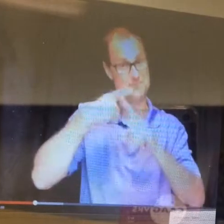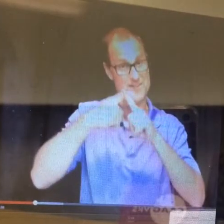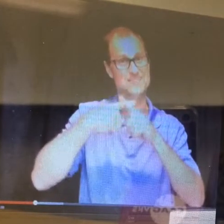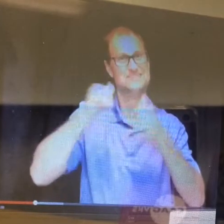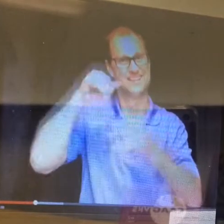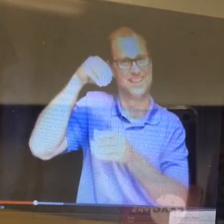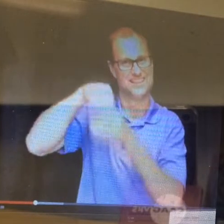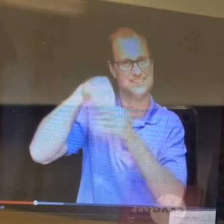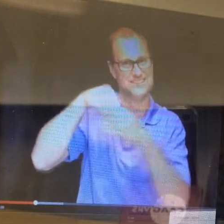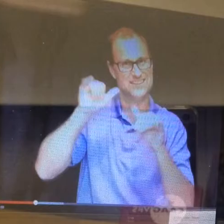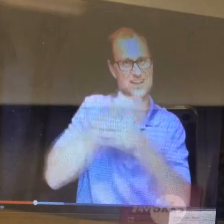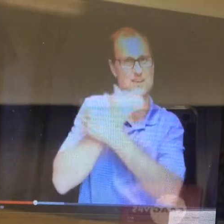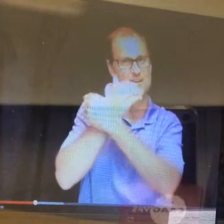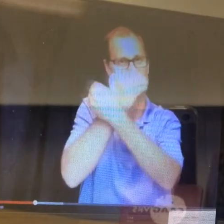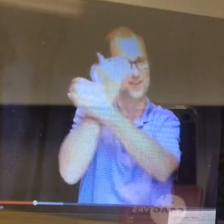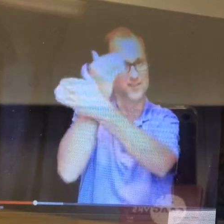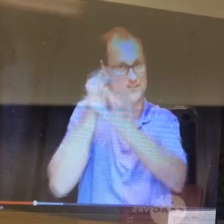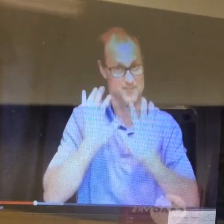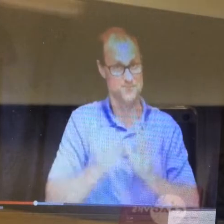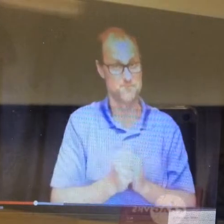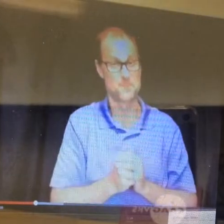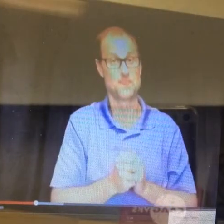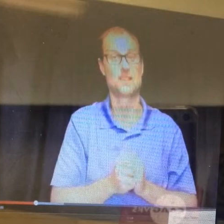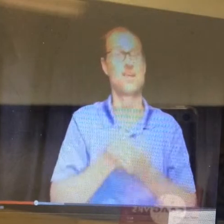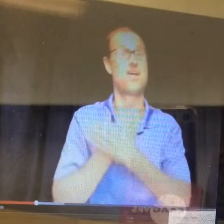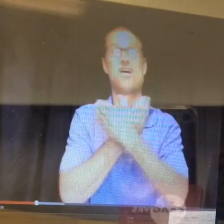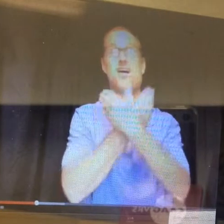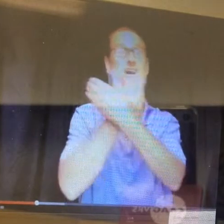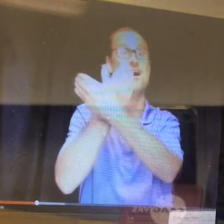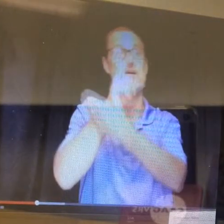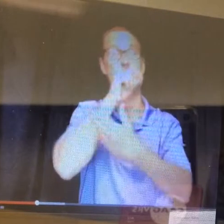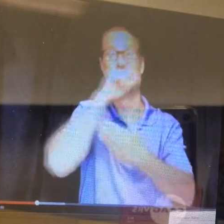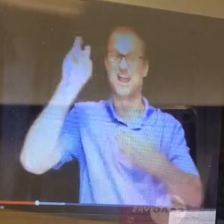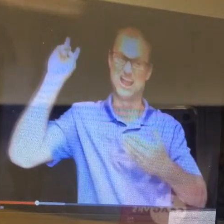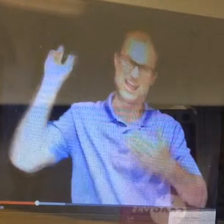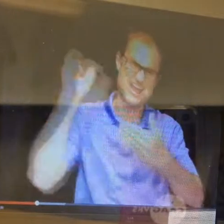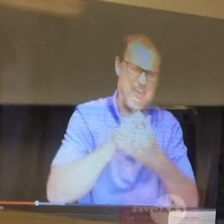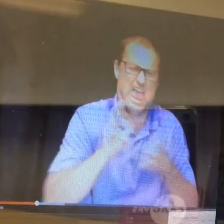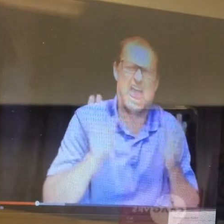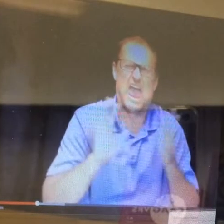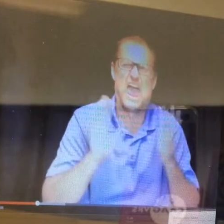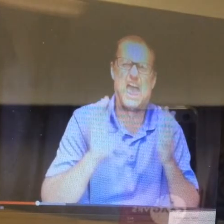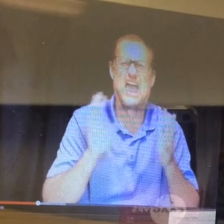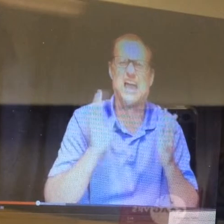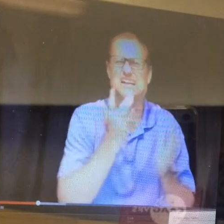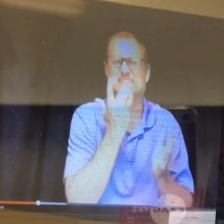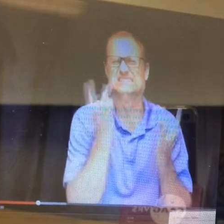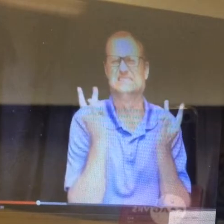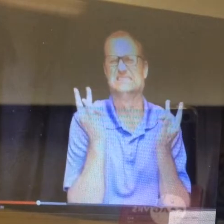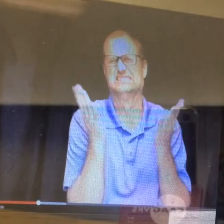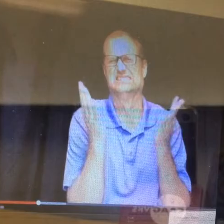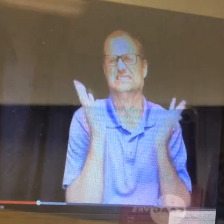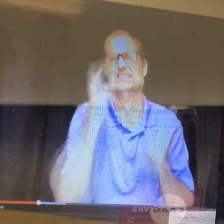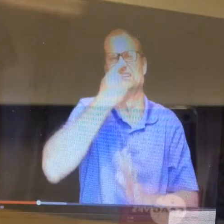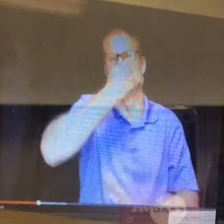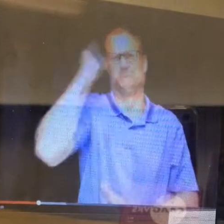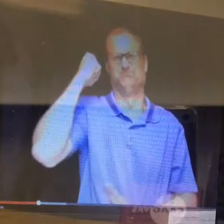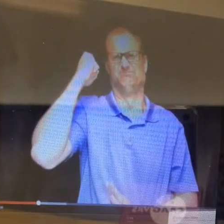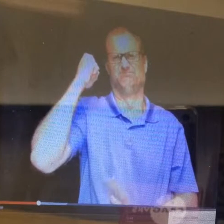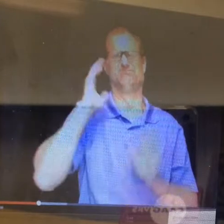And then when they grow up and they become butterflies, they still have the milkweed toxin inside of them. And that is a form of protection. When the birds come